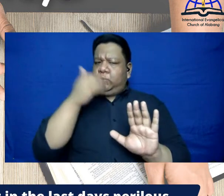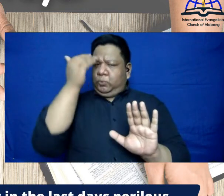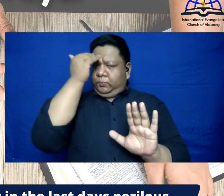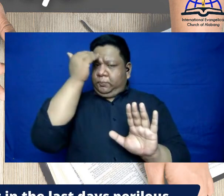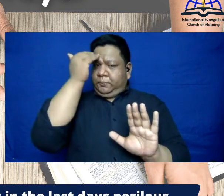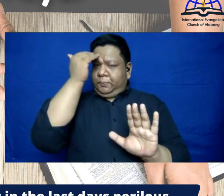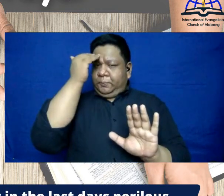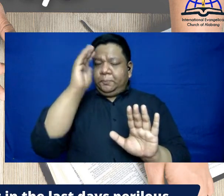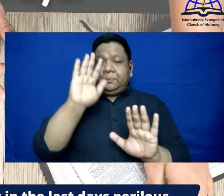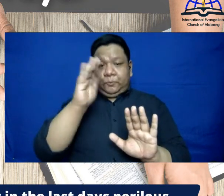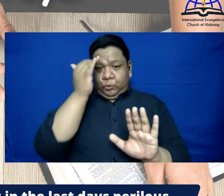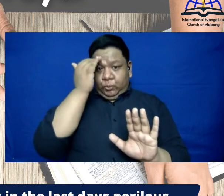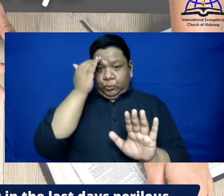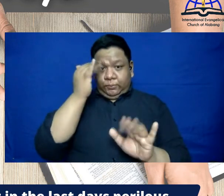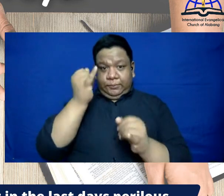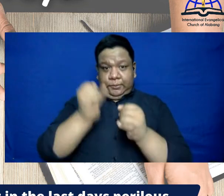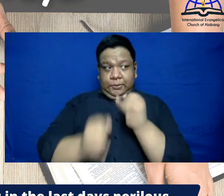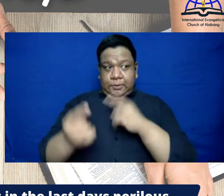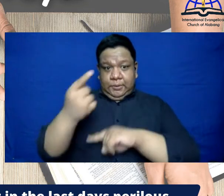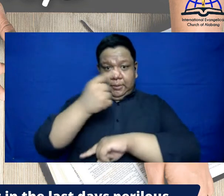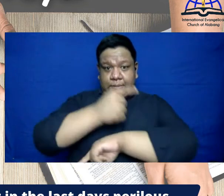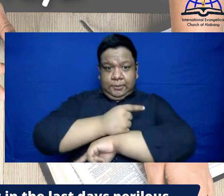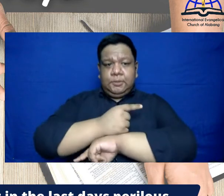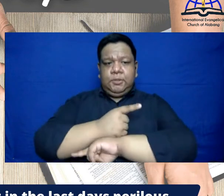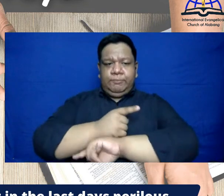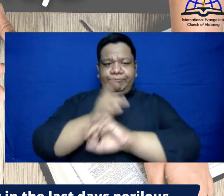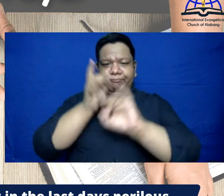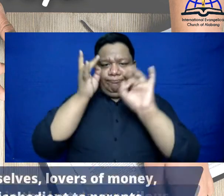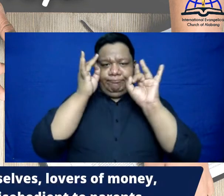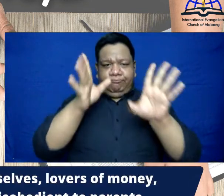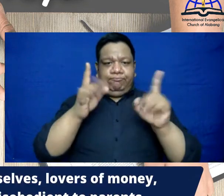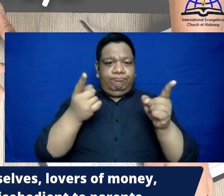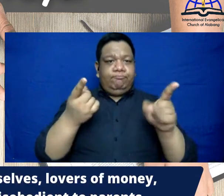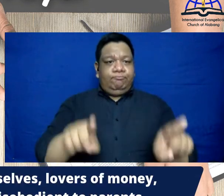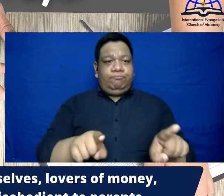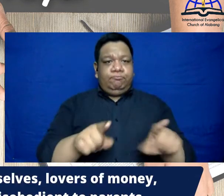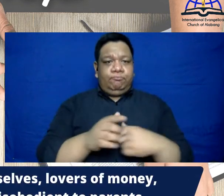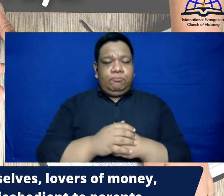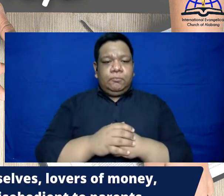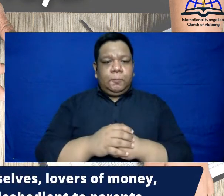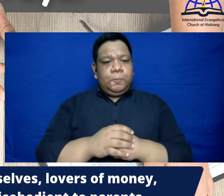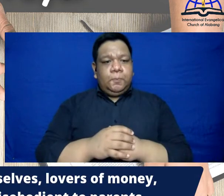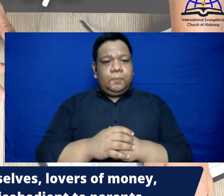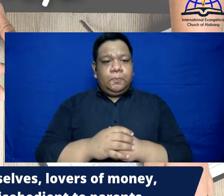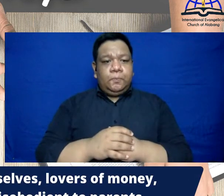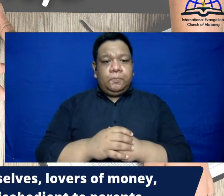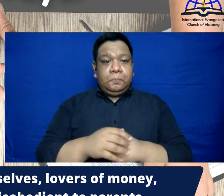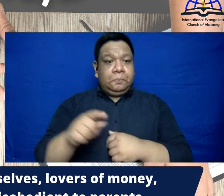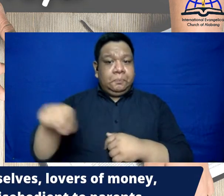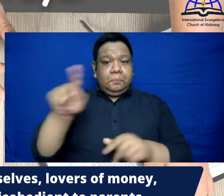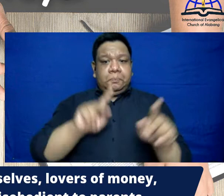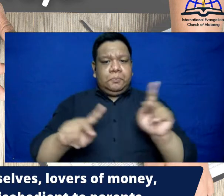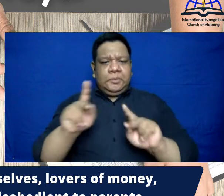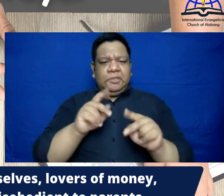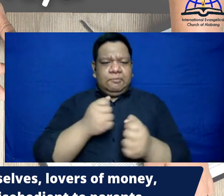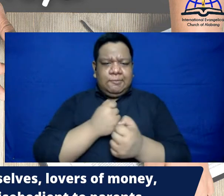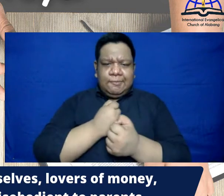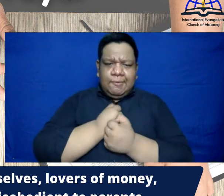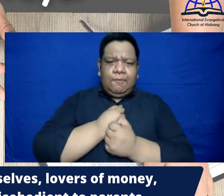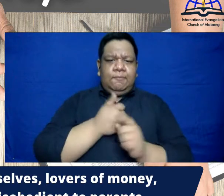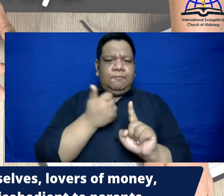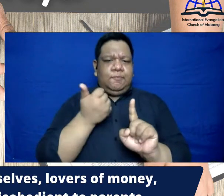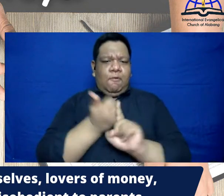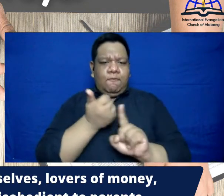But know this, that in the last days, perilous times will come. For men will be lovers of